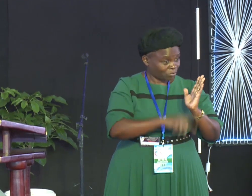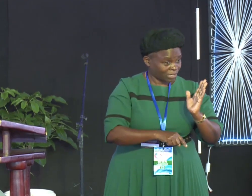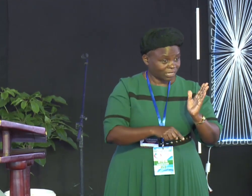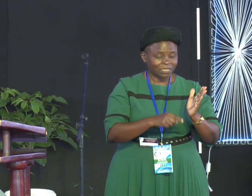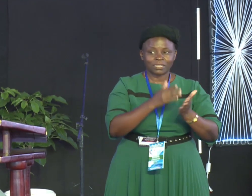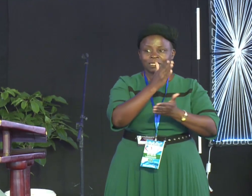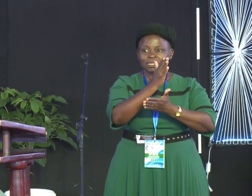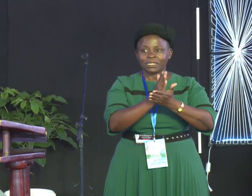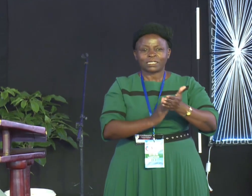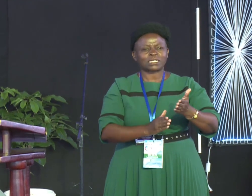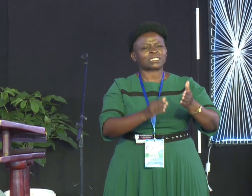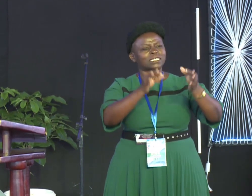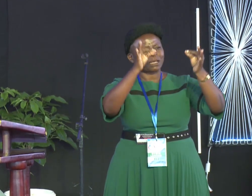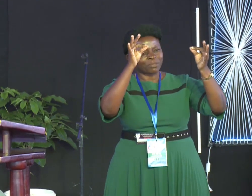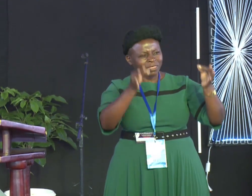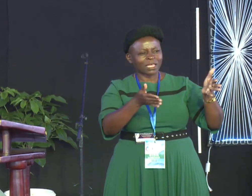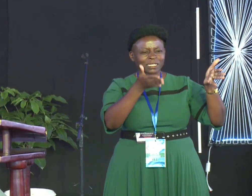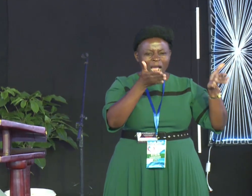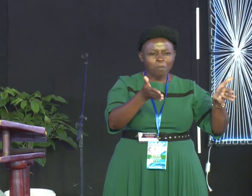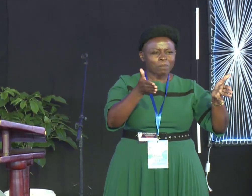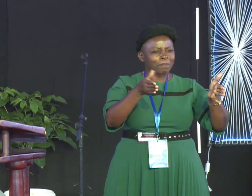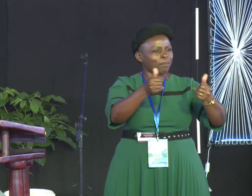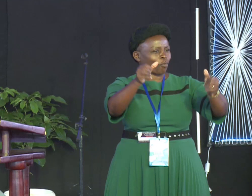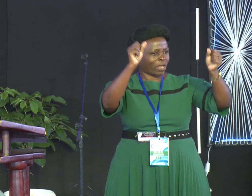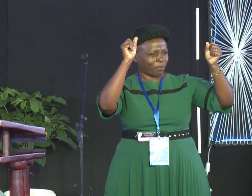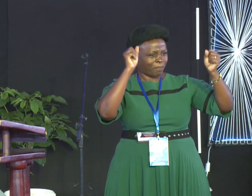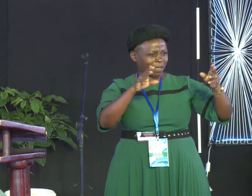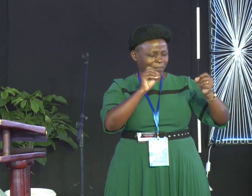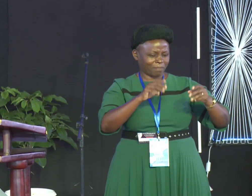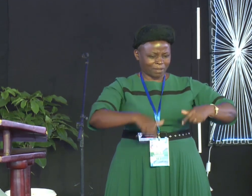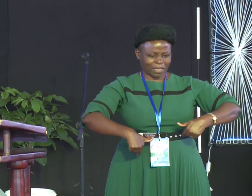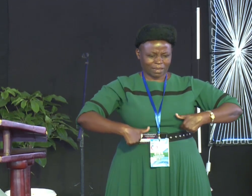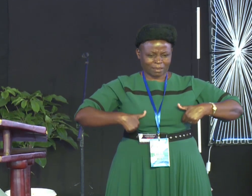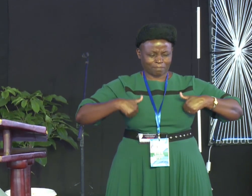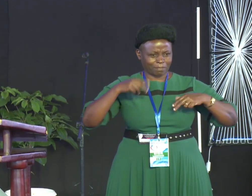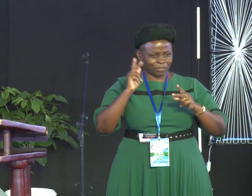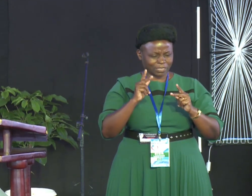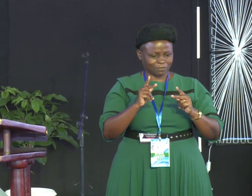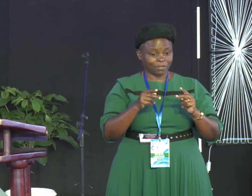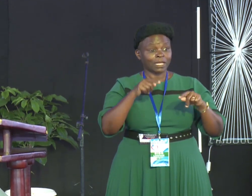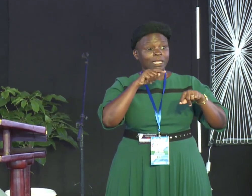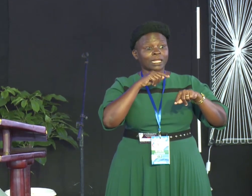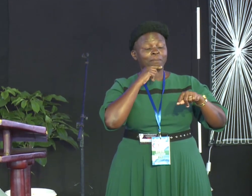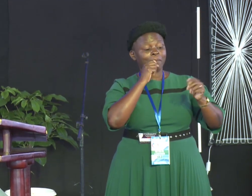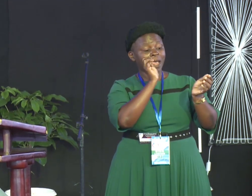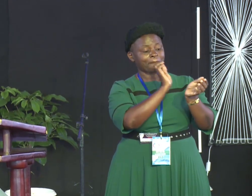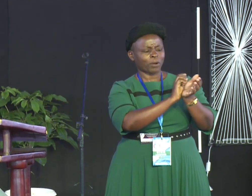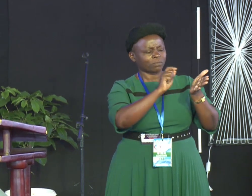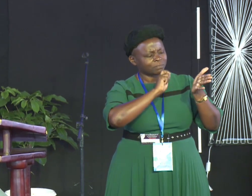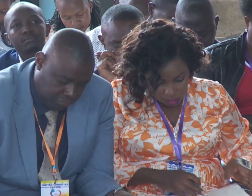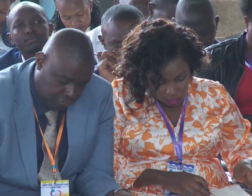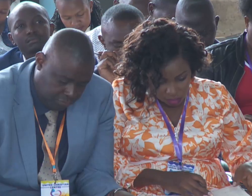shows that there were many parts that were not right in these people.